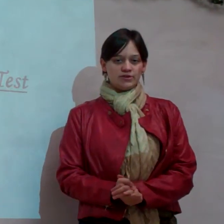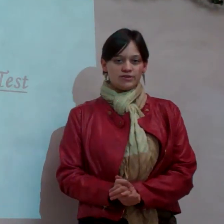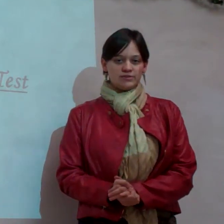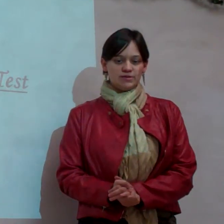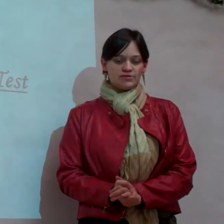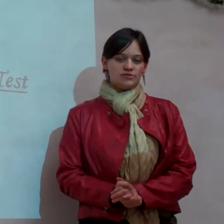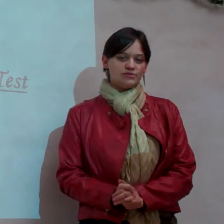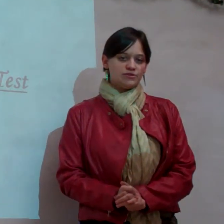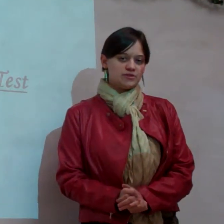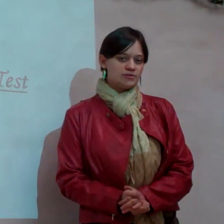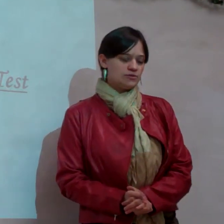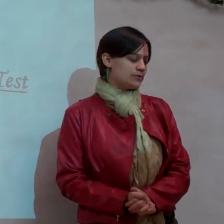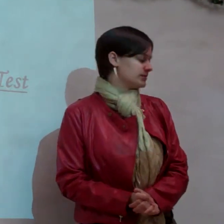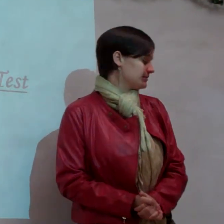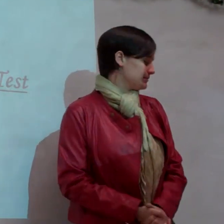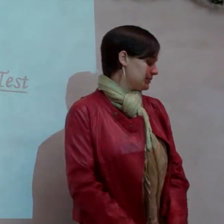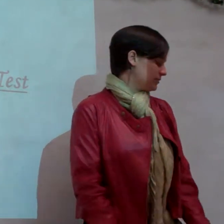the semester. These are just the newest ones. So here we go.